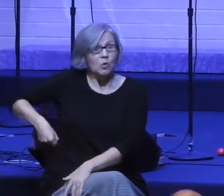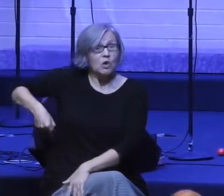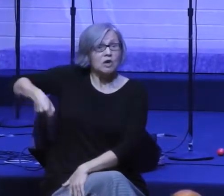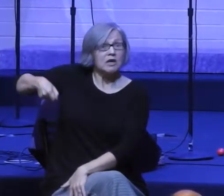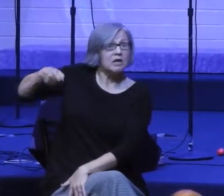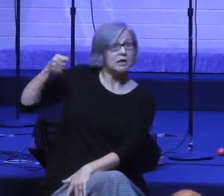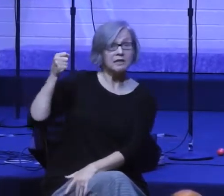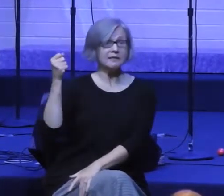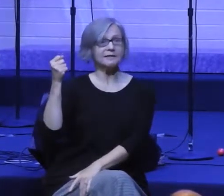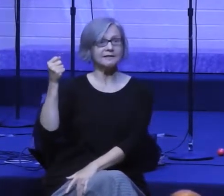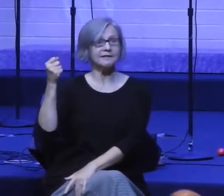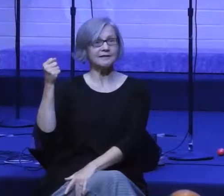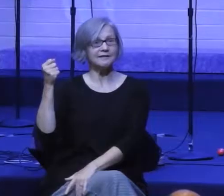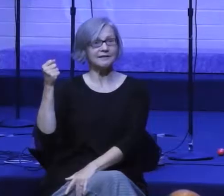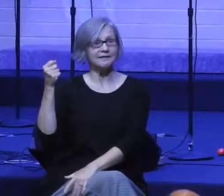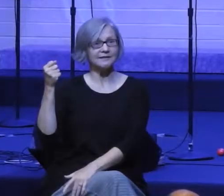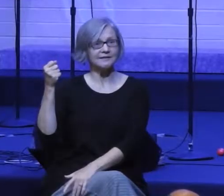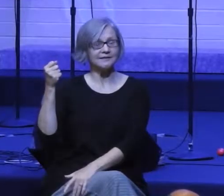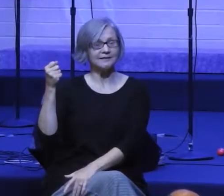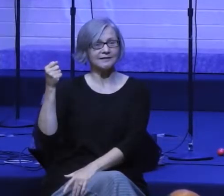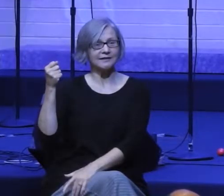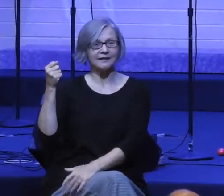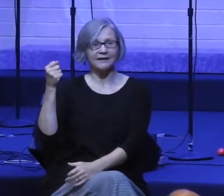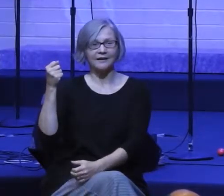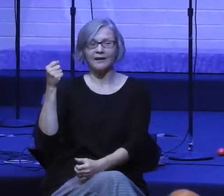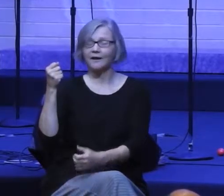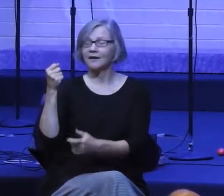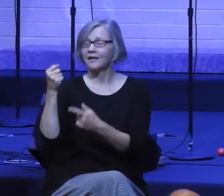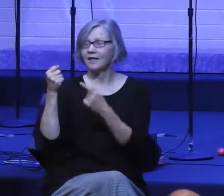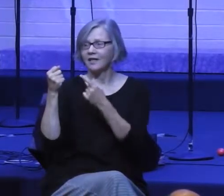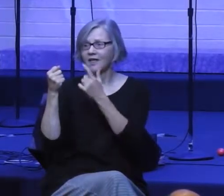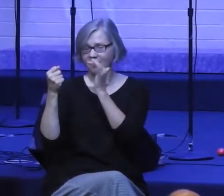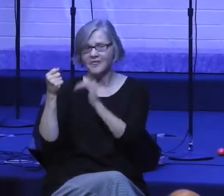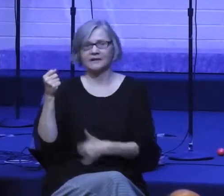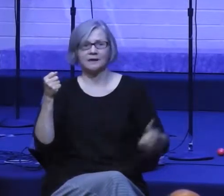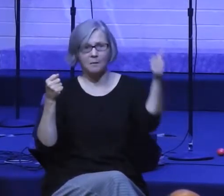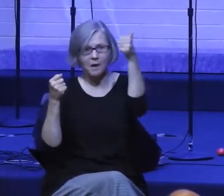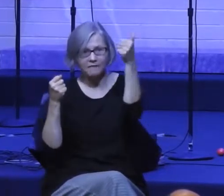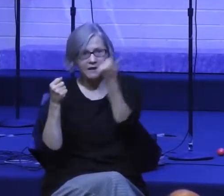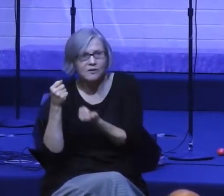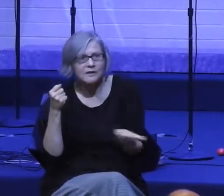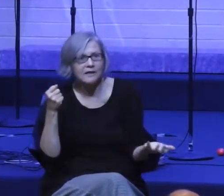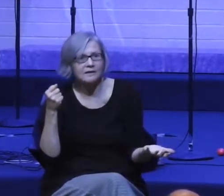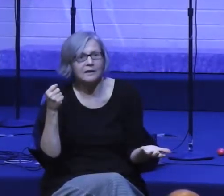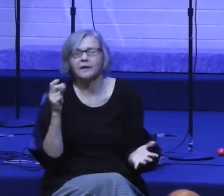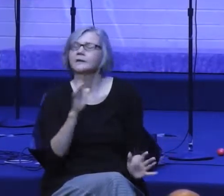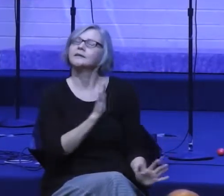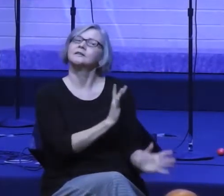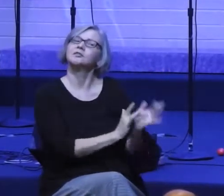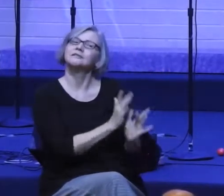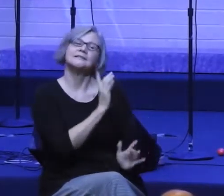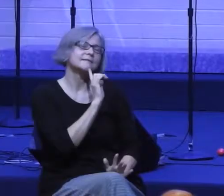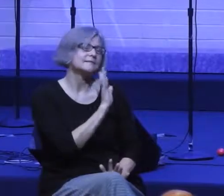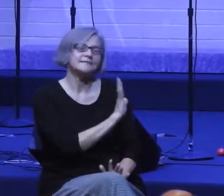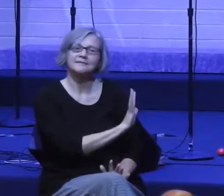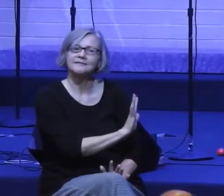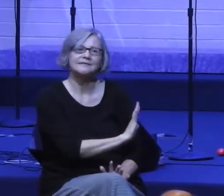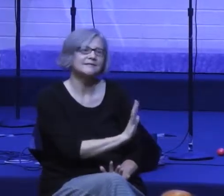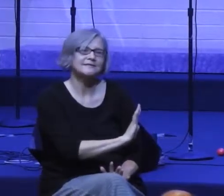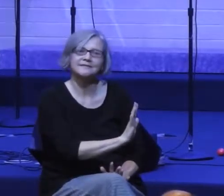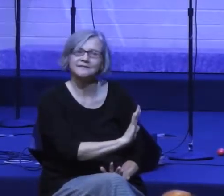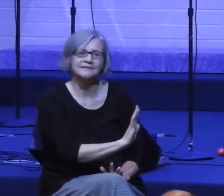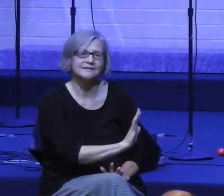So, the soldiers come, and they arrest Jesus, and what does Peter do? First thing he does, what? I got